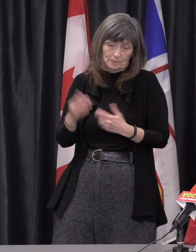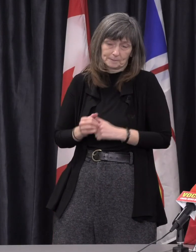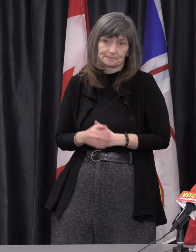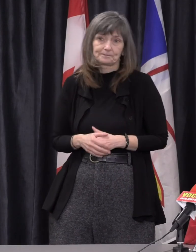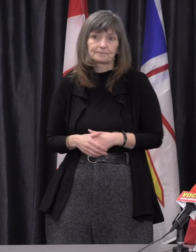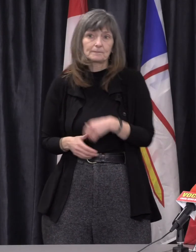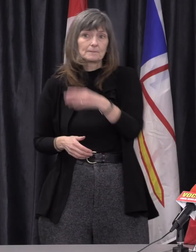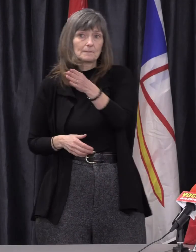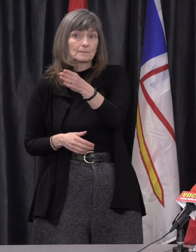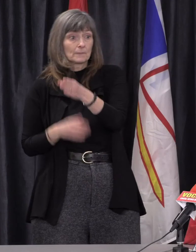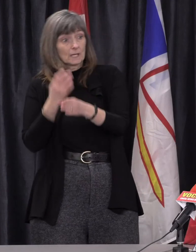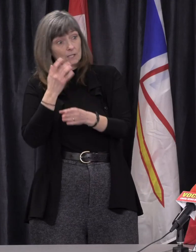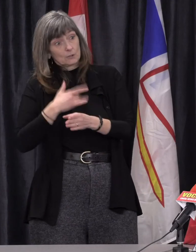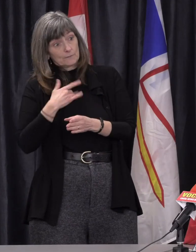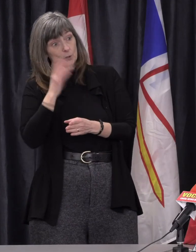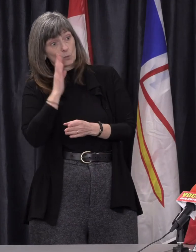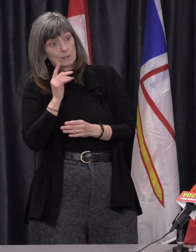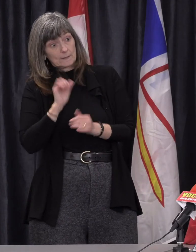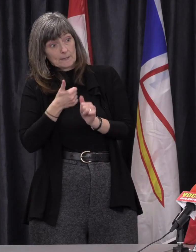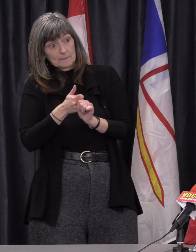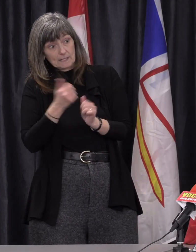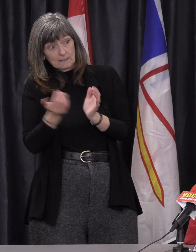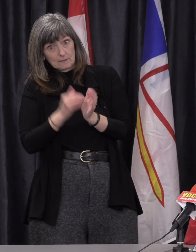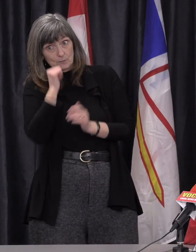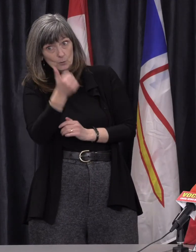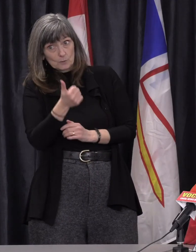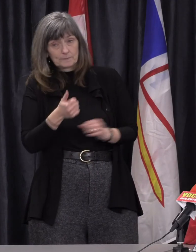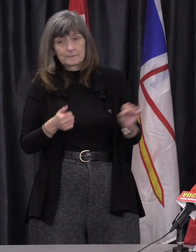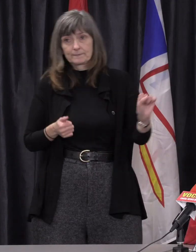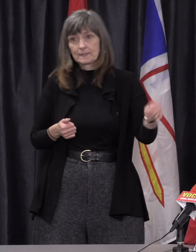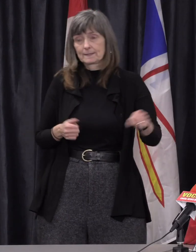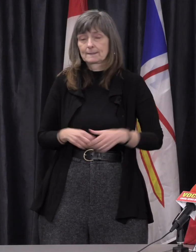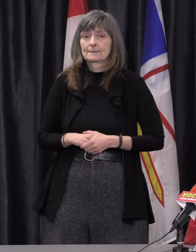Can you expect another update tomorrow? Yes.